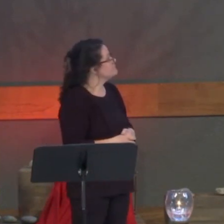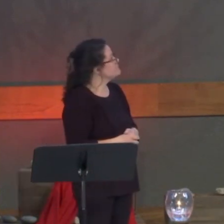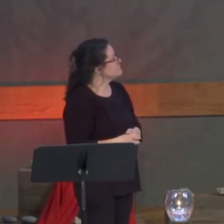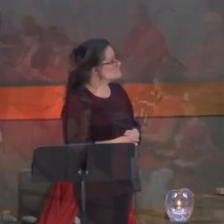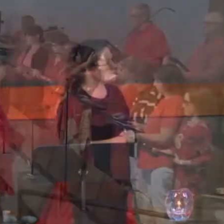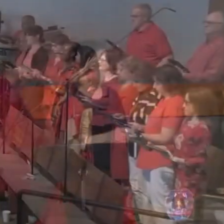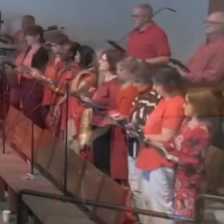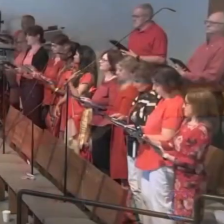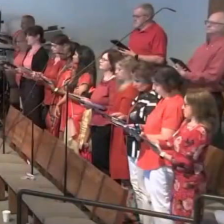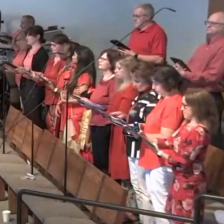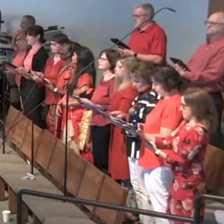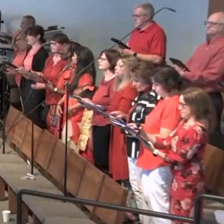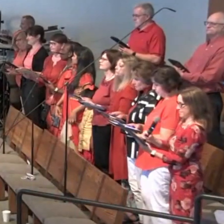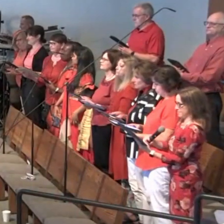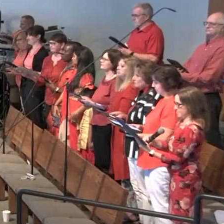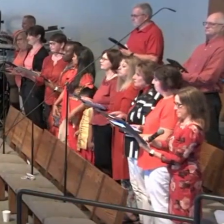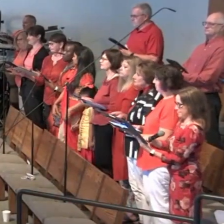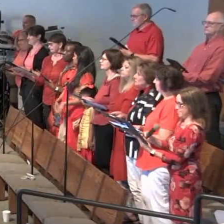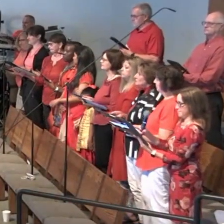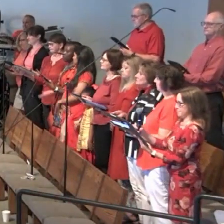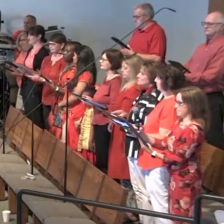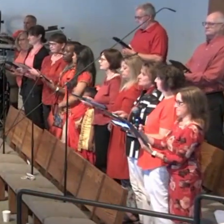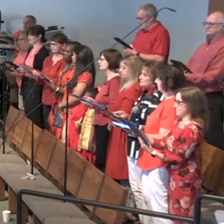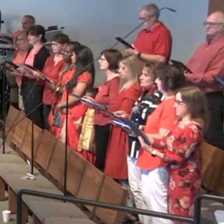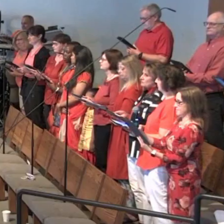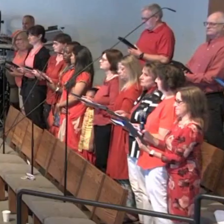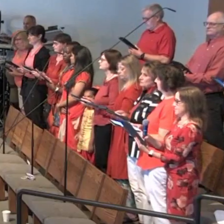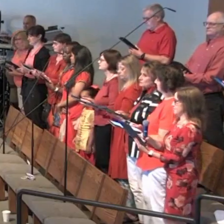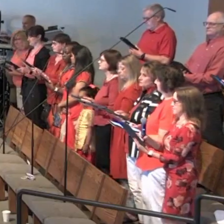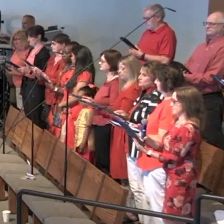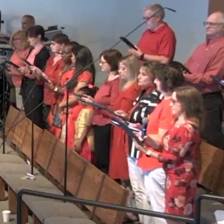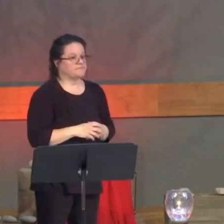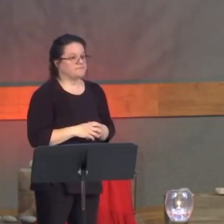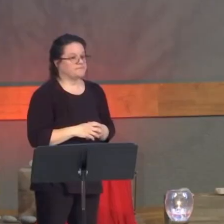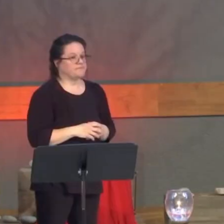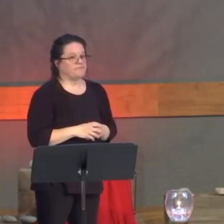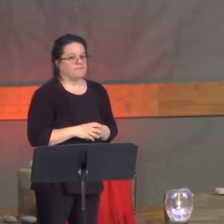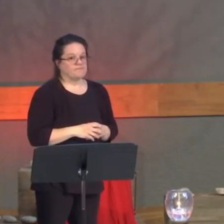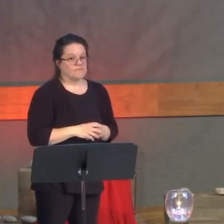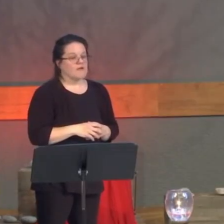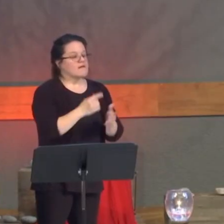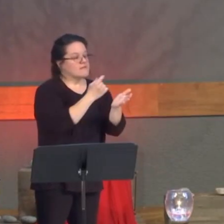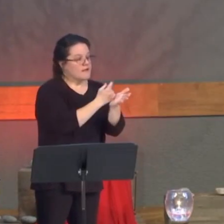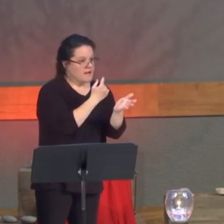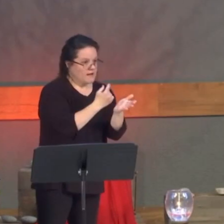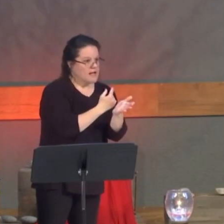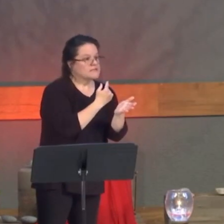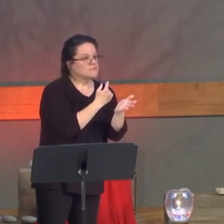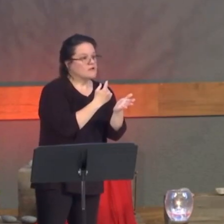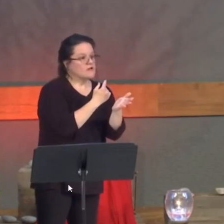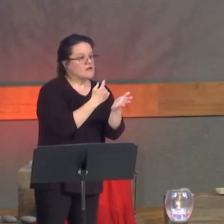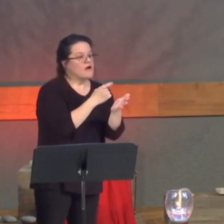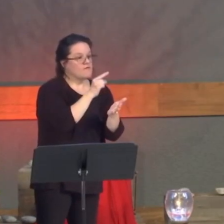relevant, huh? And they start their... Now the first song was a praise and worship song. This is some kind of song. The Gospel of